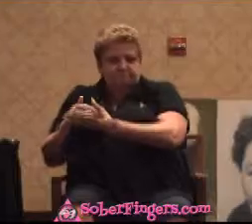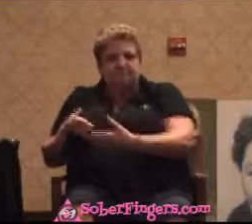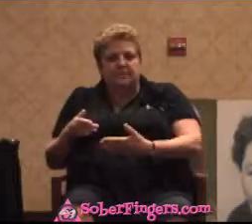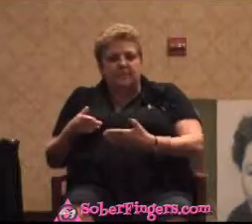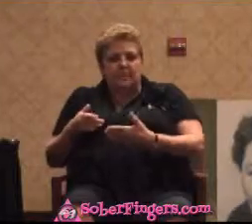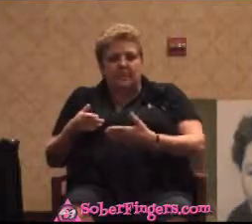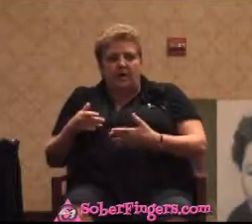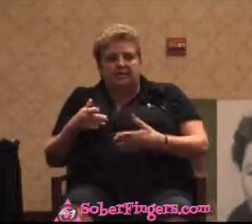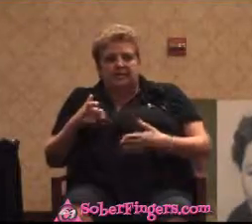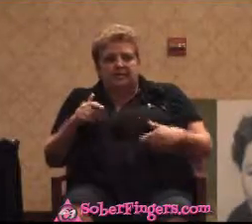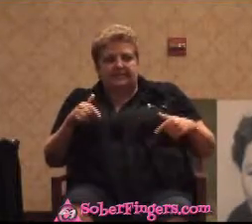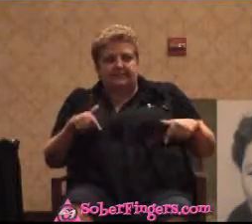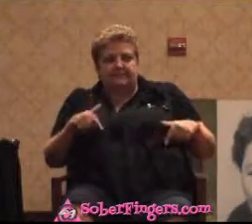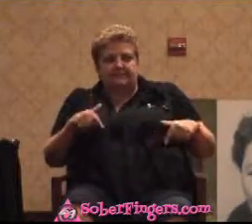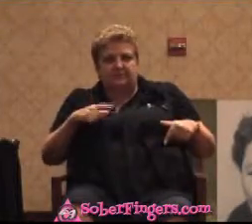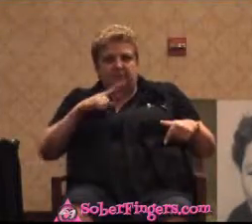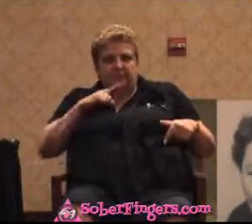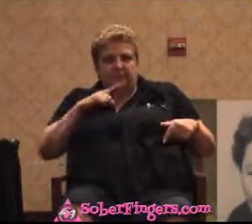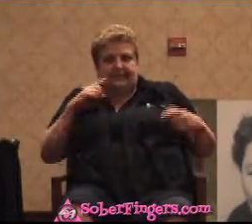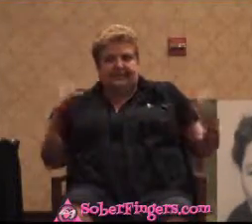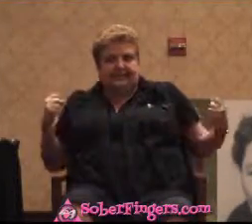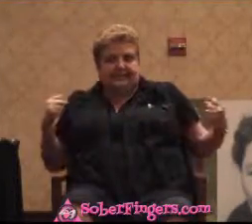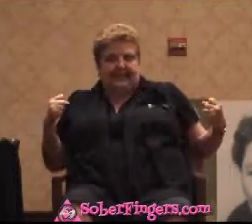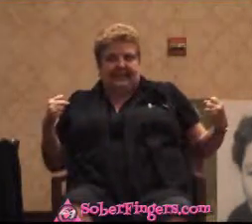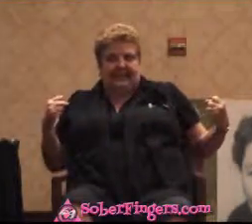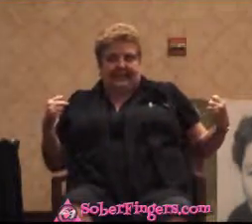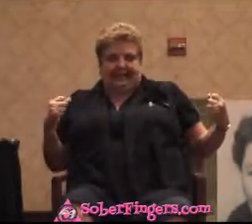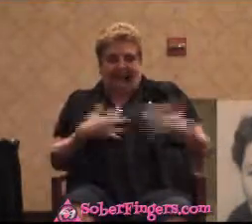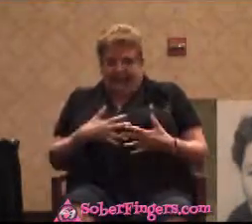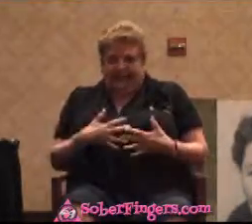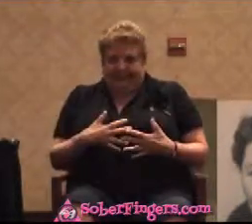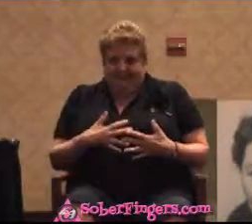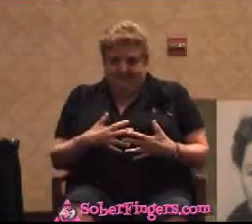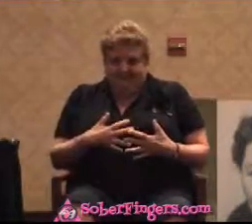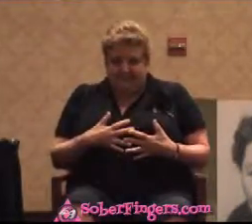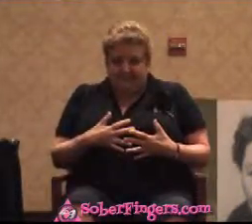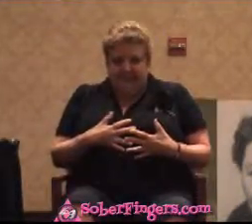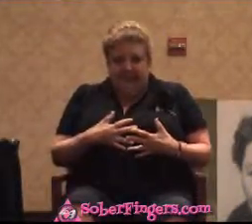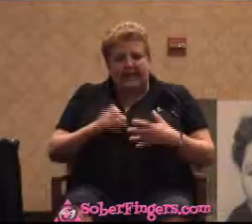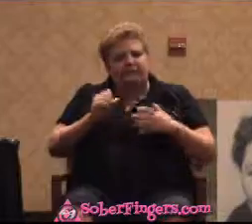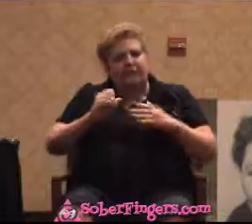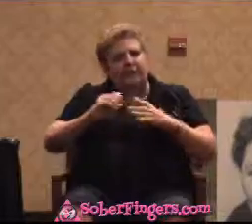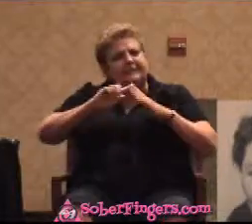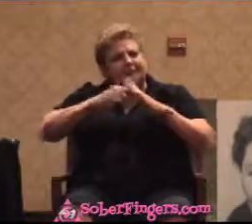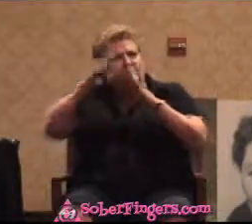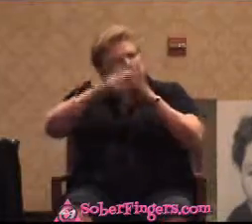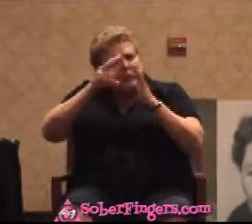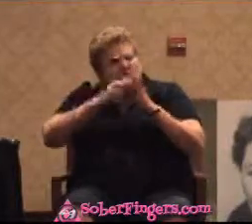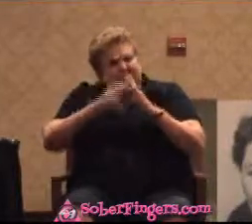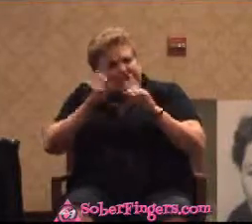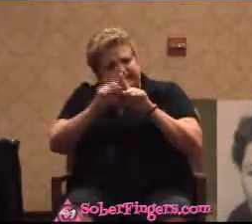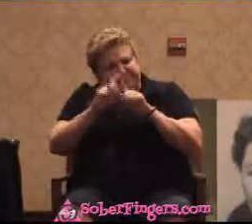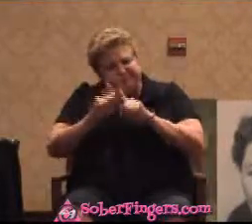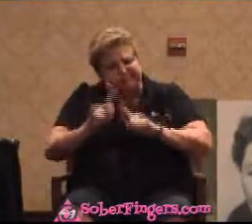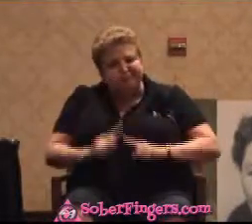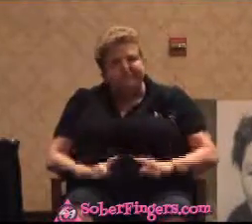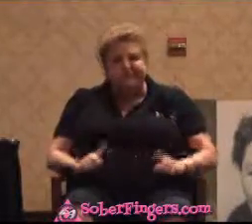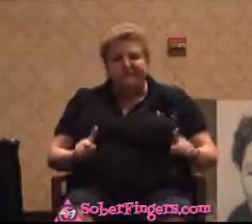Because this was scary. And so all of a sudden they read all this information, and then this older white